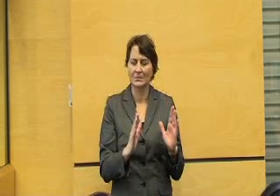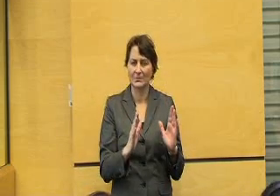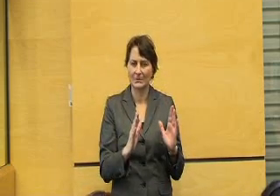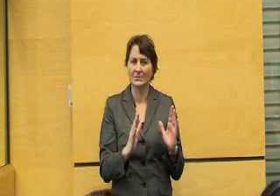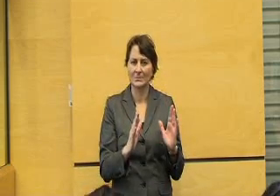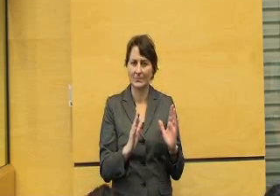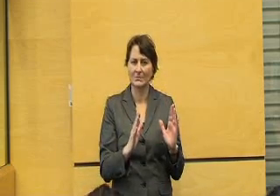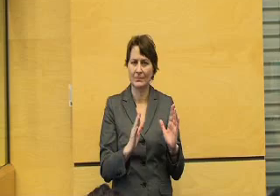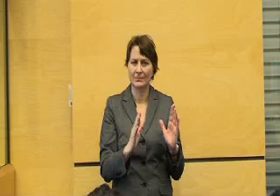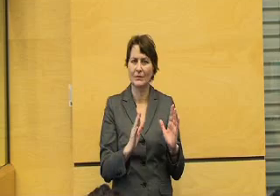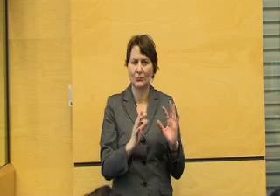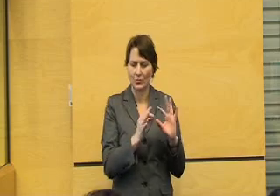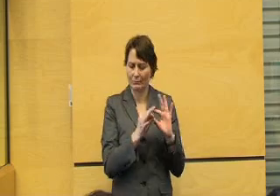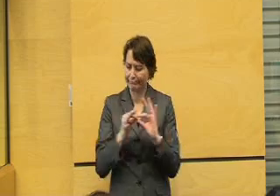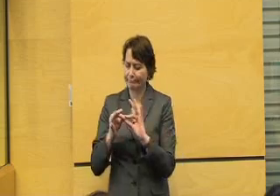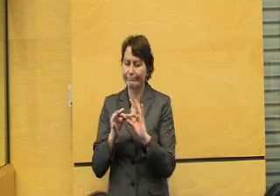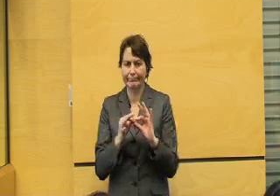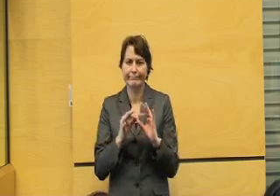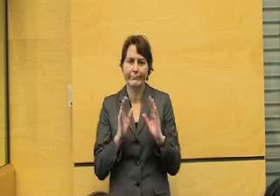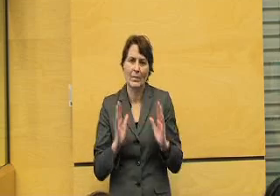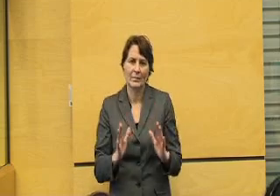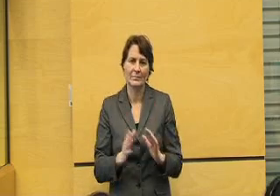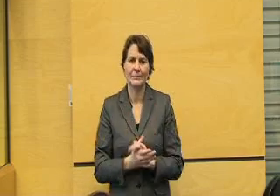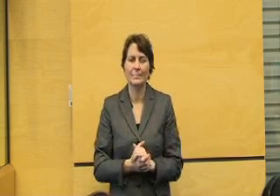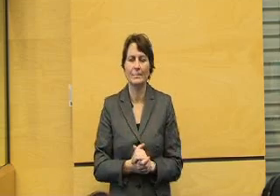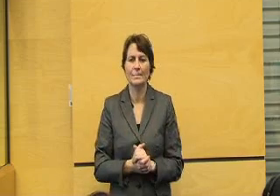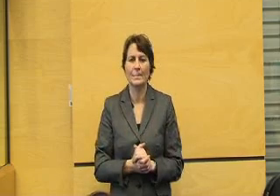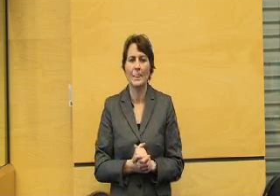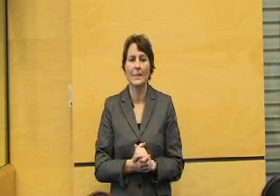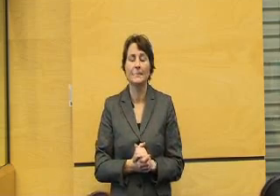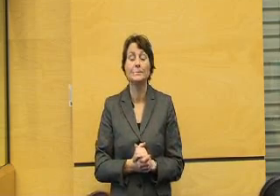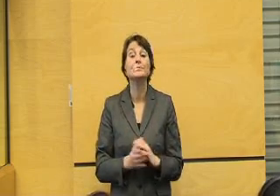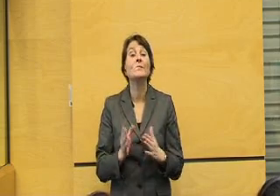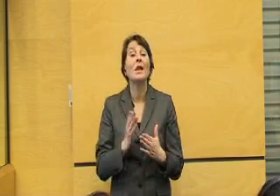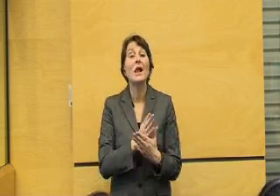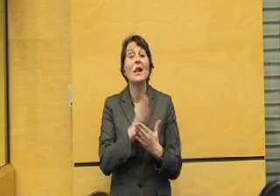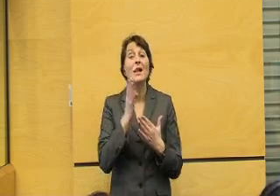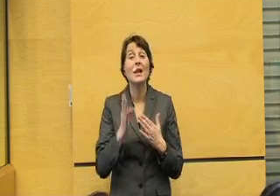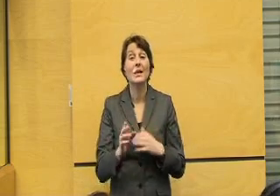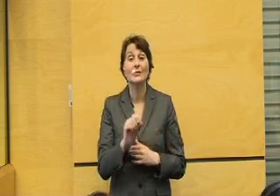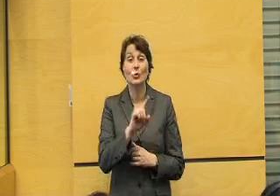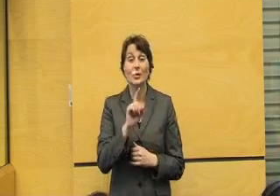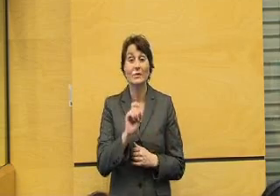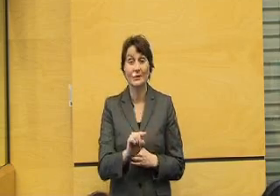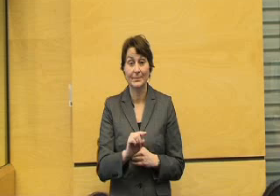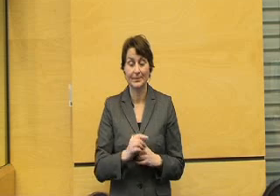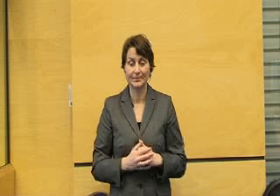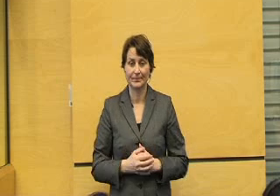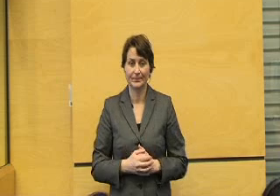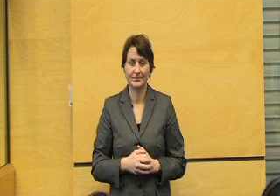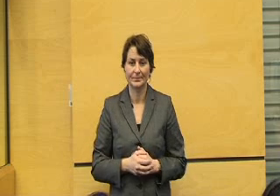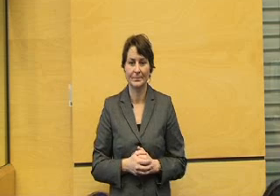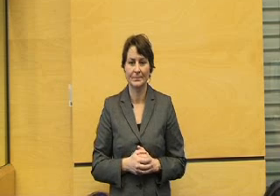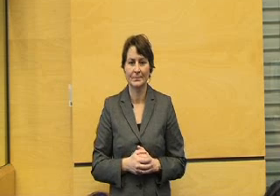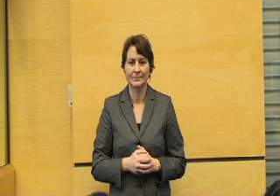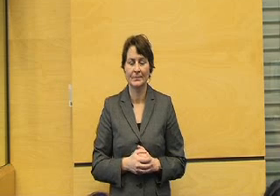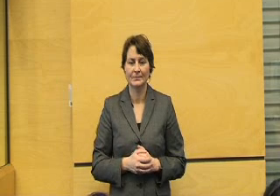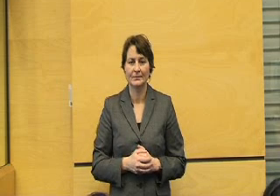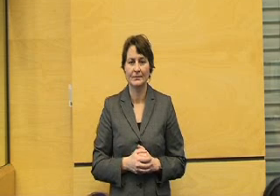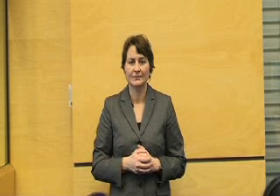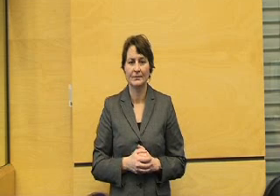Constitution in line with the convention. And my last question is, how are you